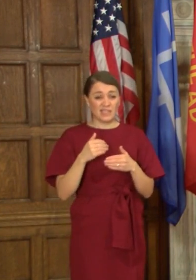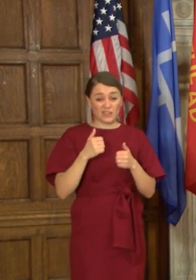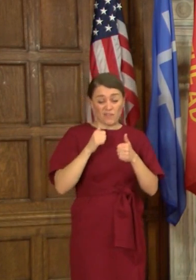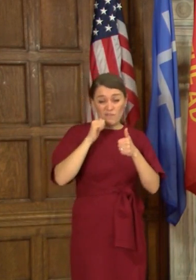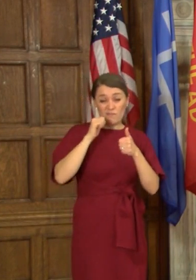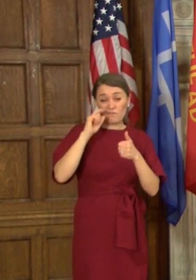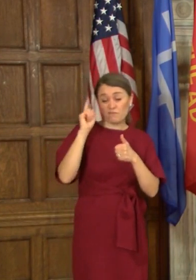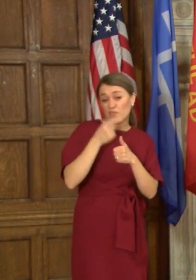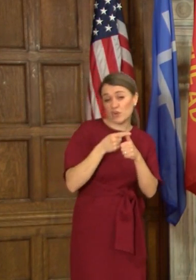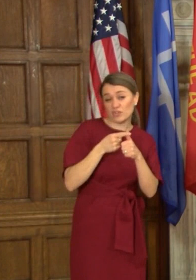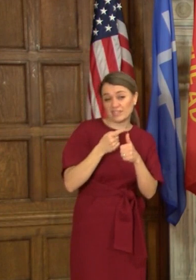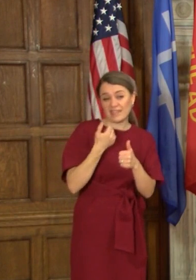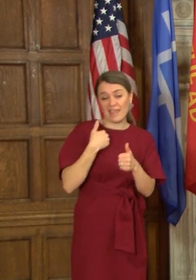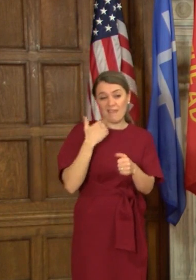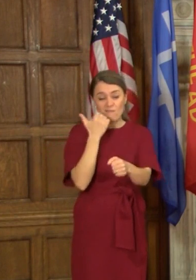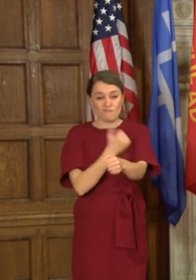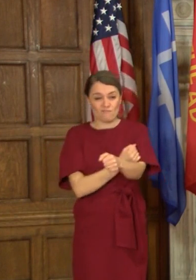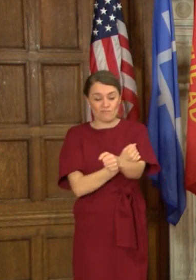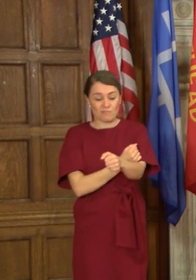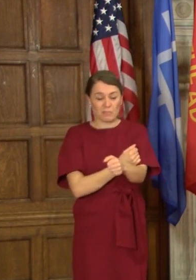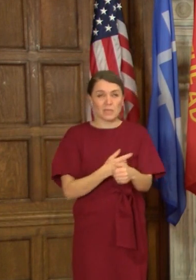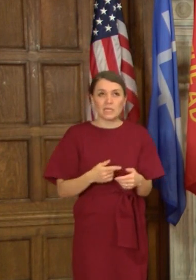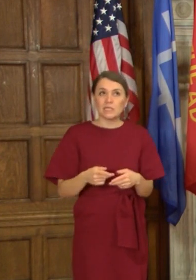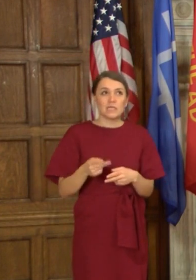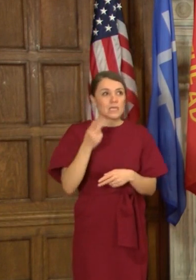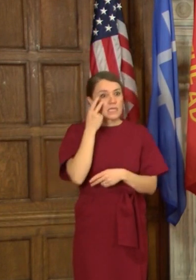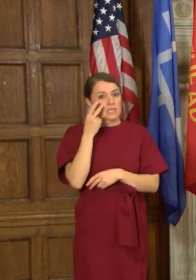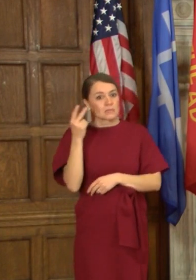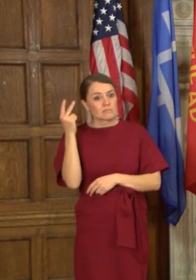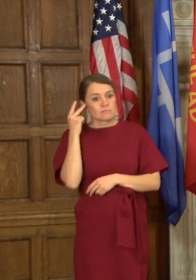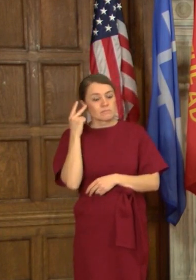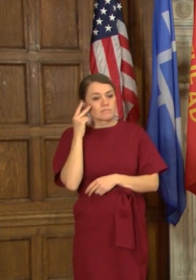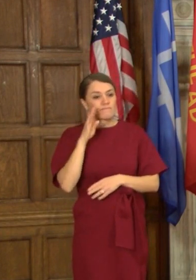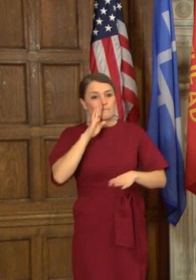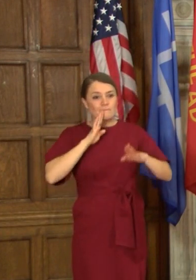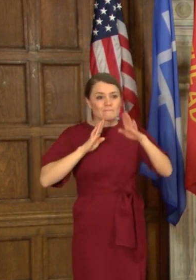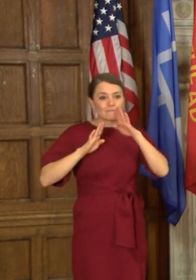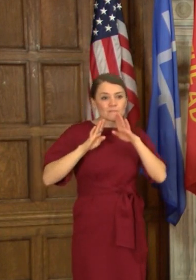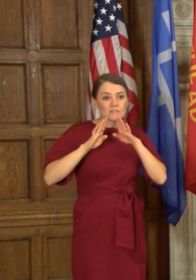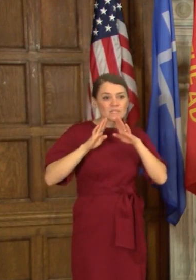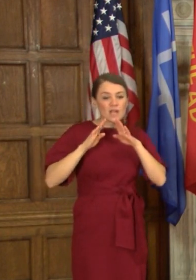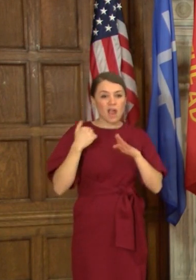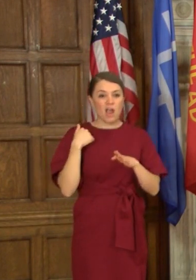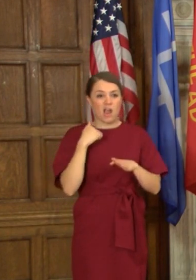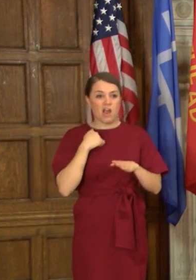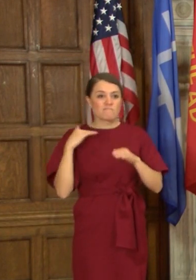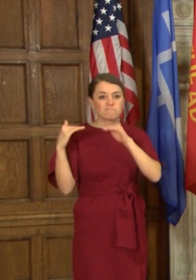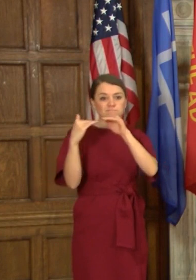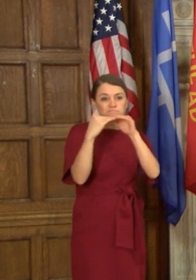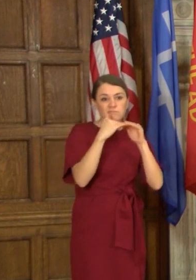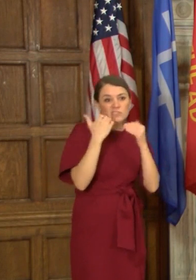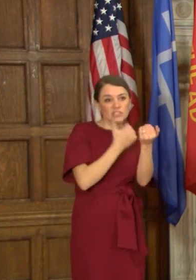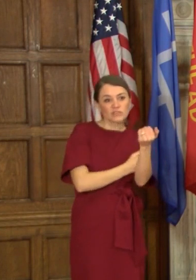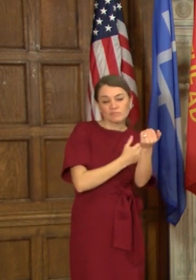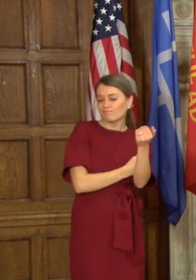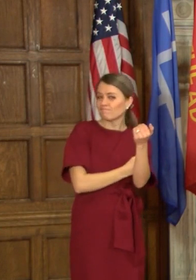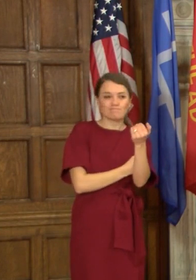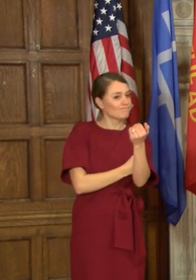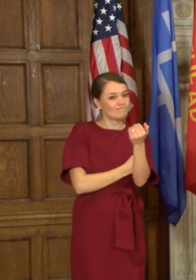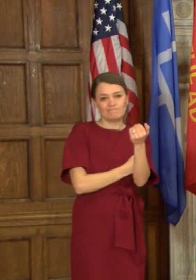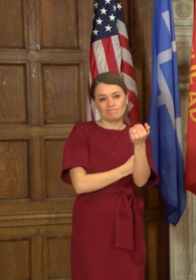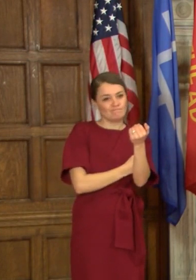takes us back to a familiar and frustrating refrain. We're not getting our fair share of